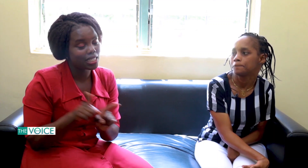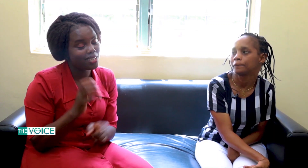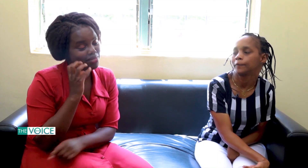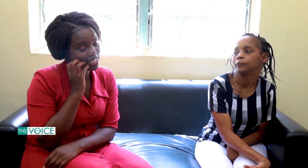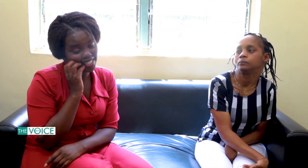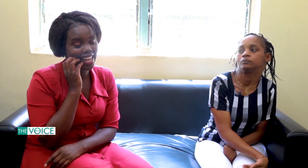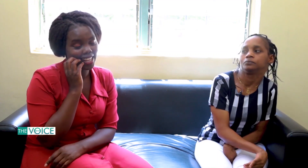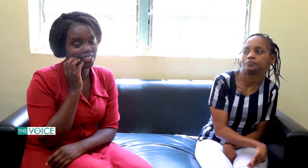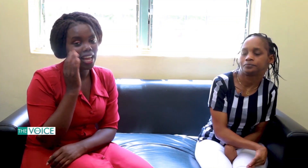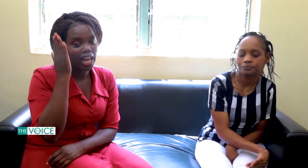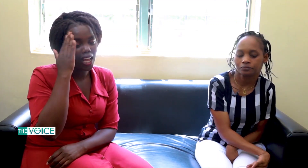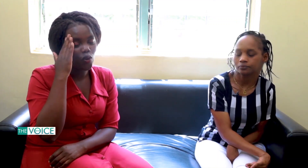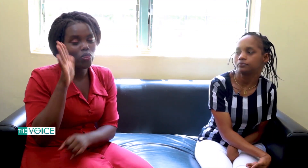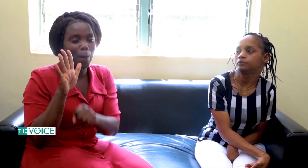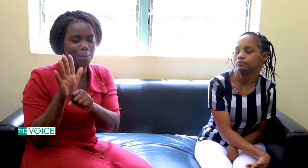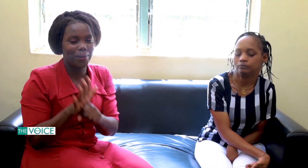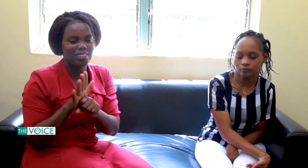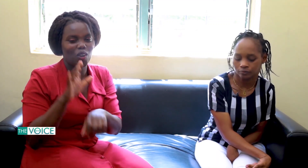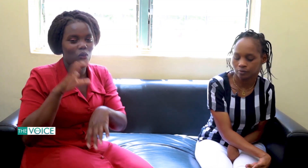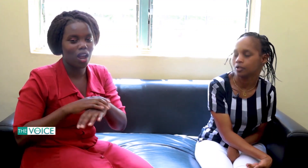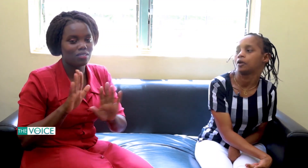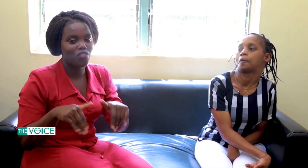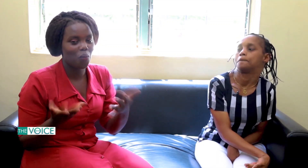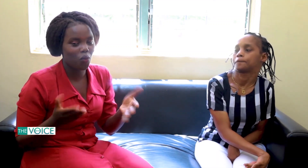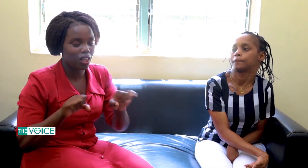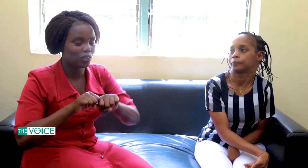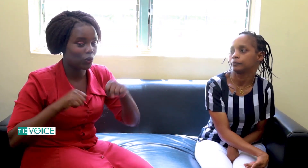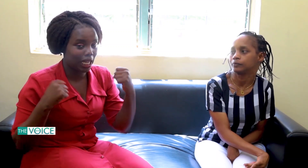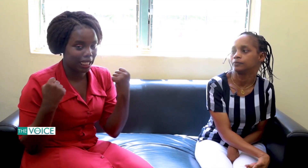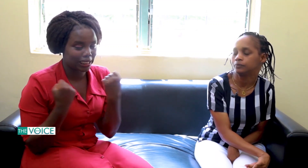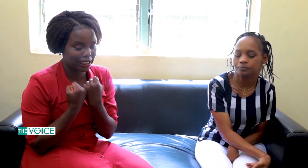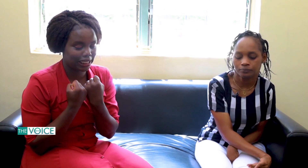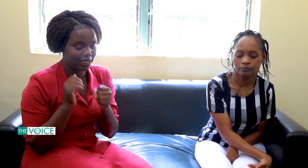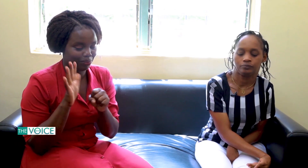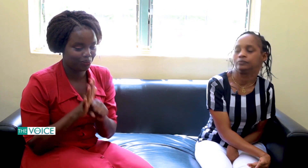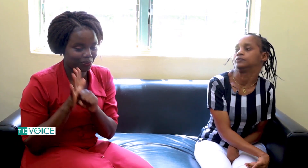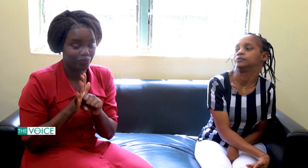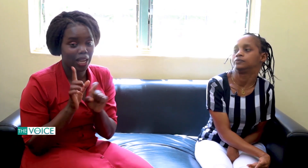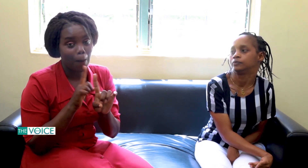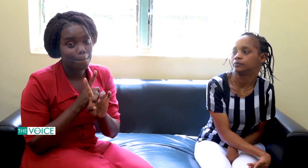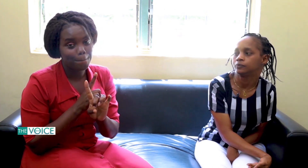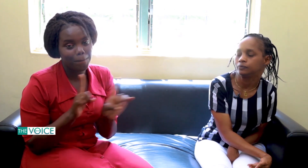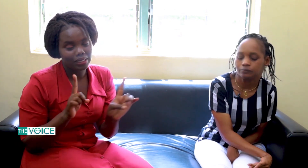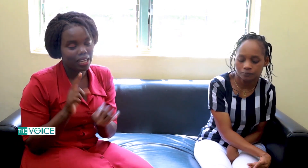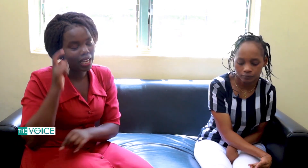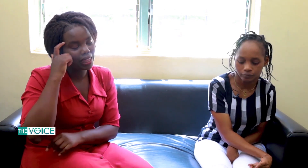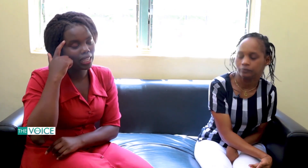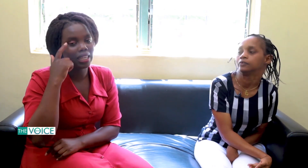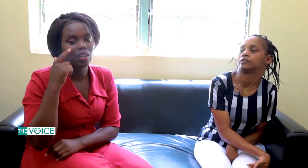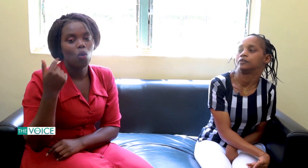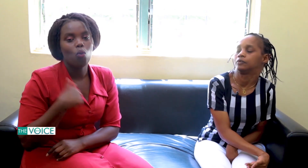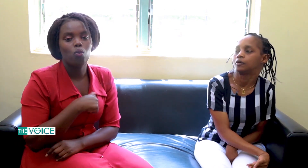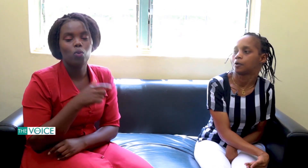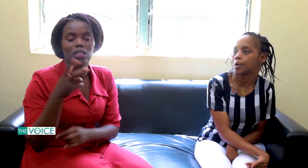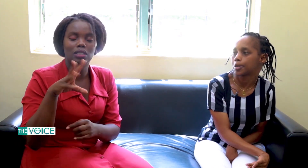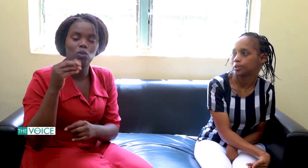Parents, we are really sorry, and I'm sad from the pressure that you get from society.